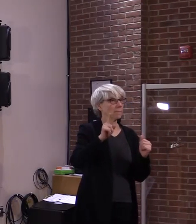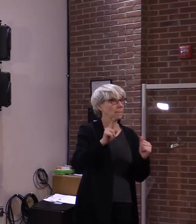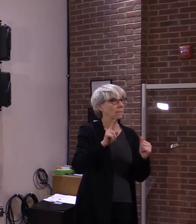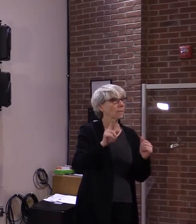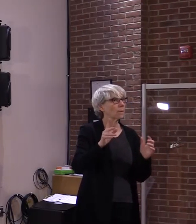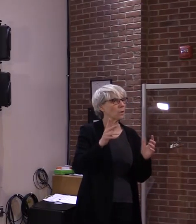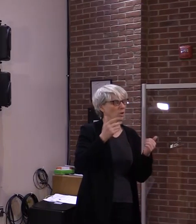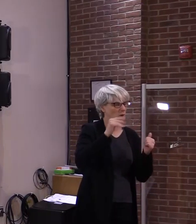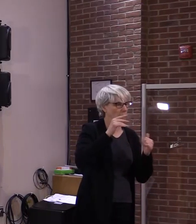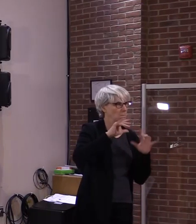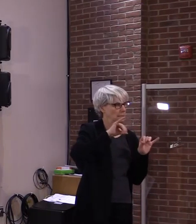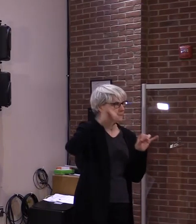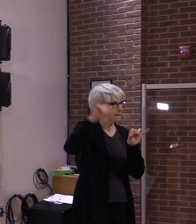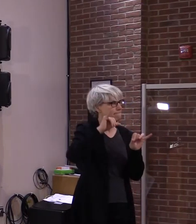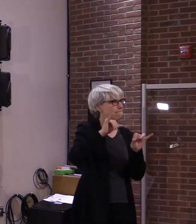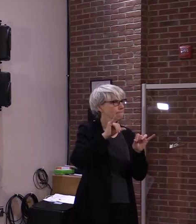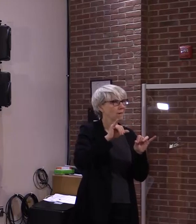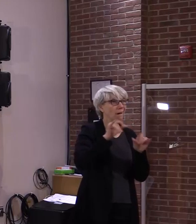real as well.